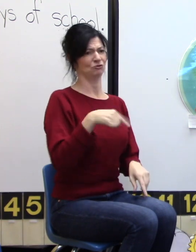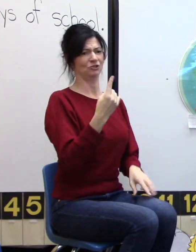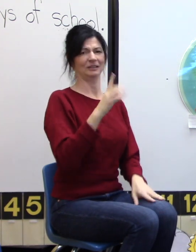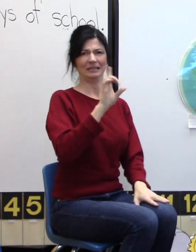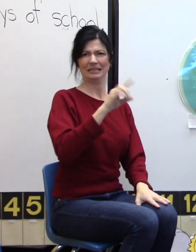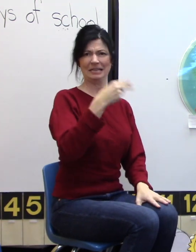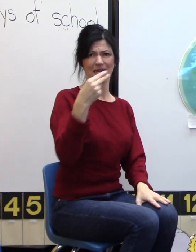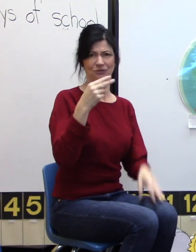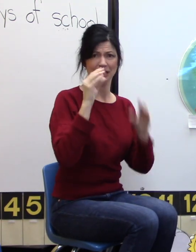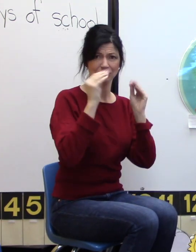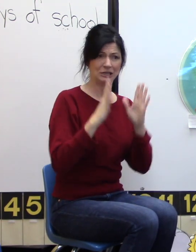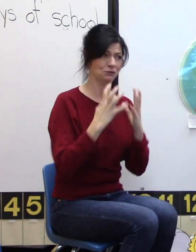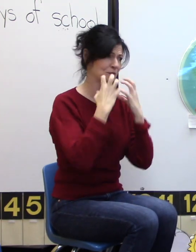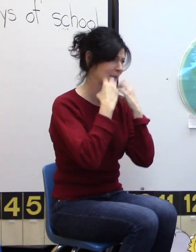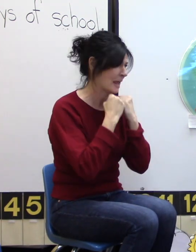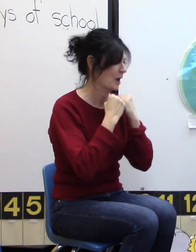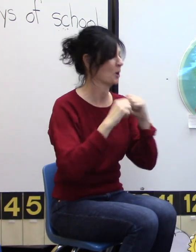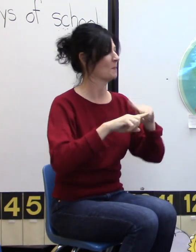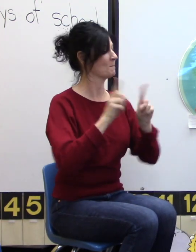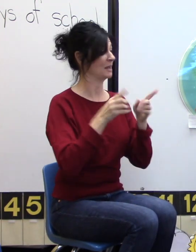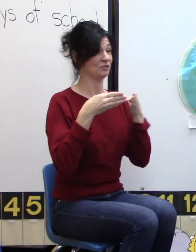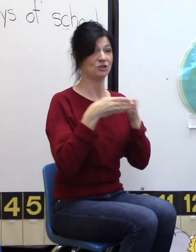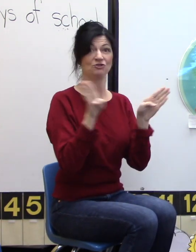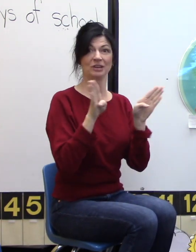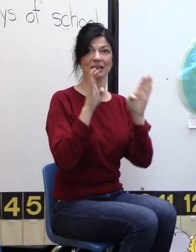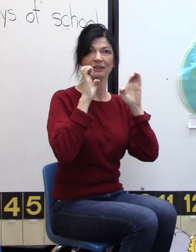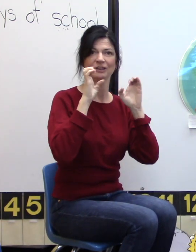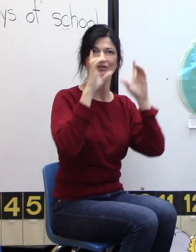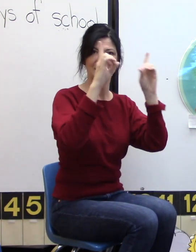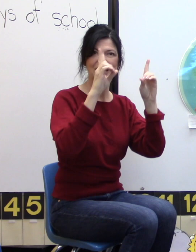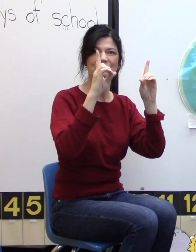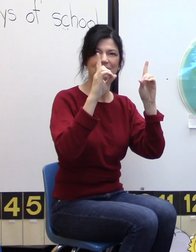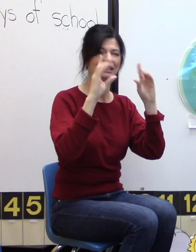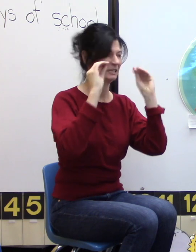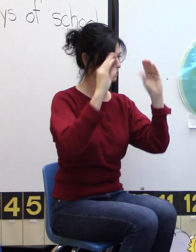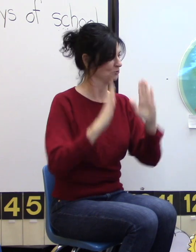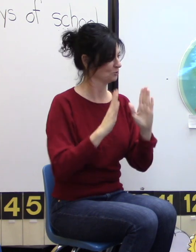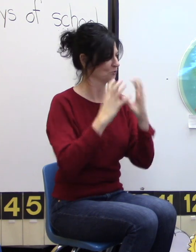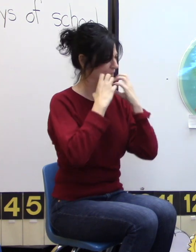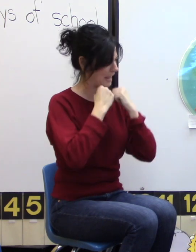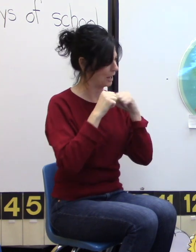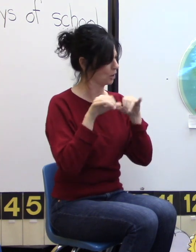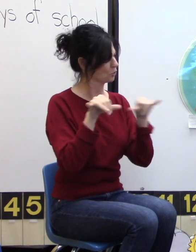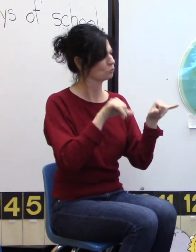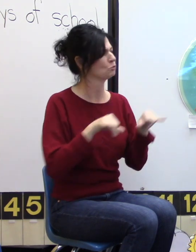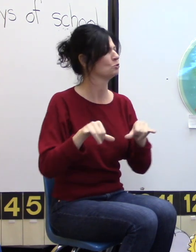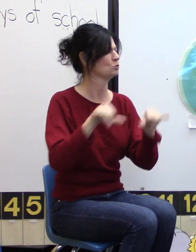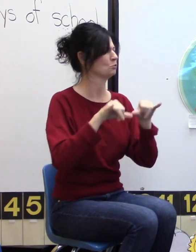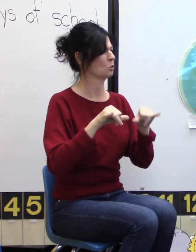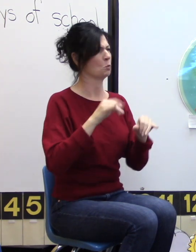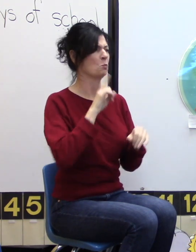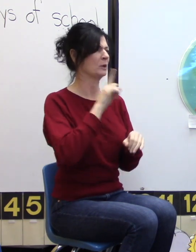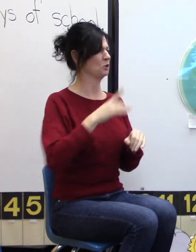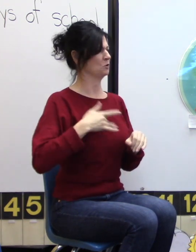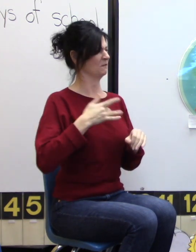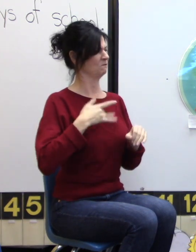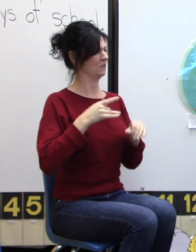Also, not just the deaf and hard of hearing teachers care, but the general education teachers